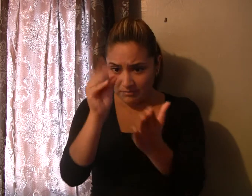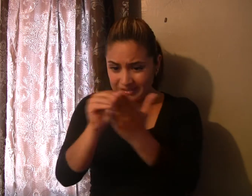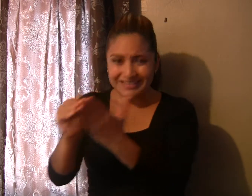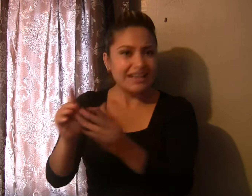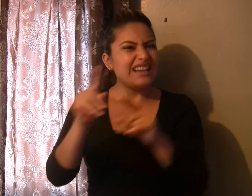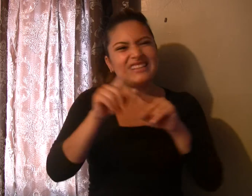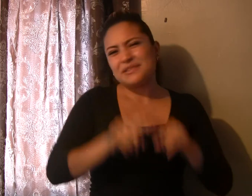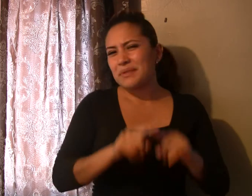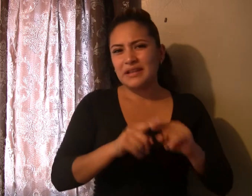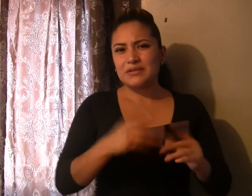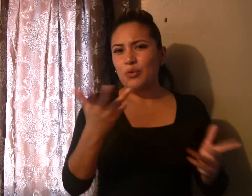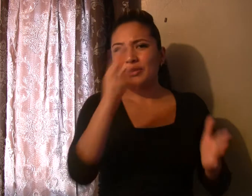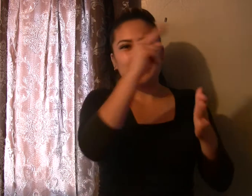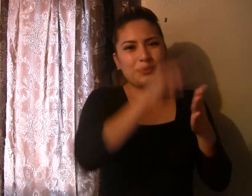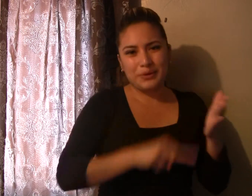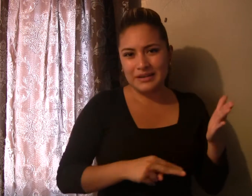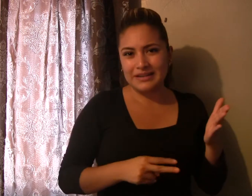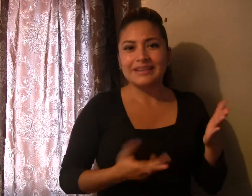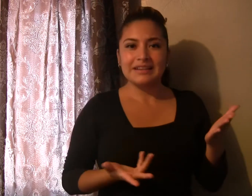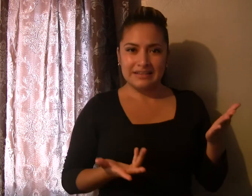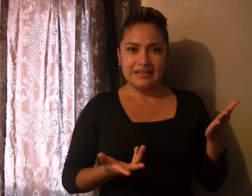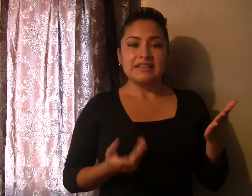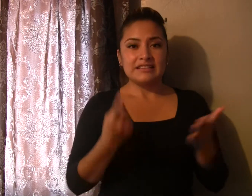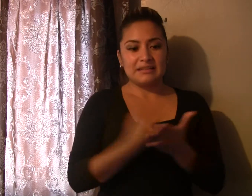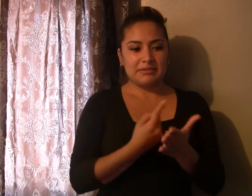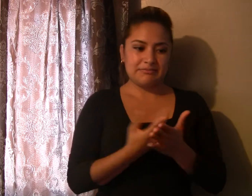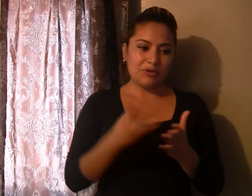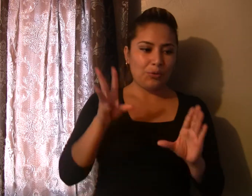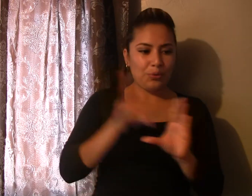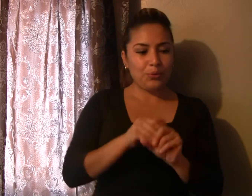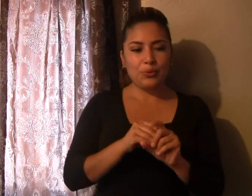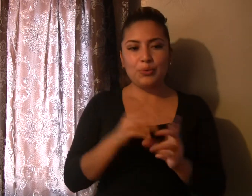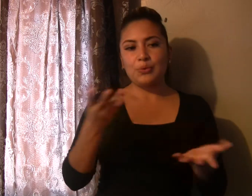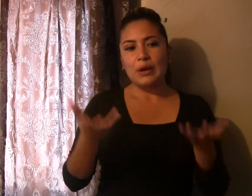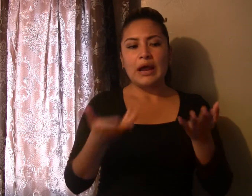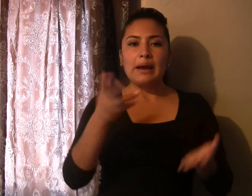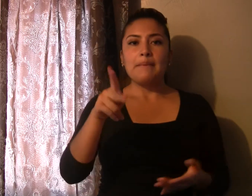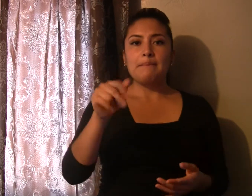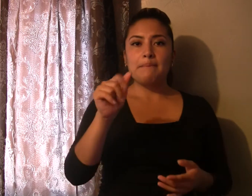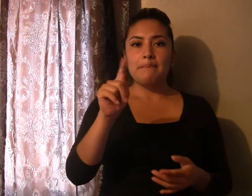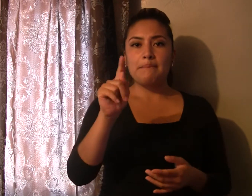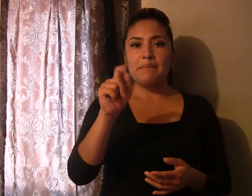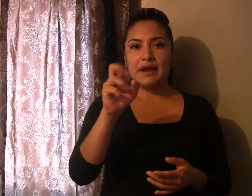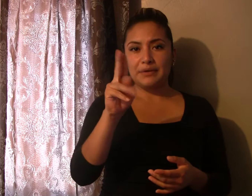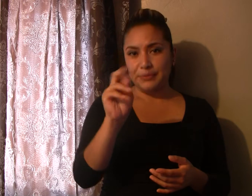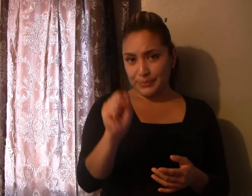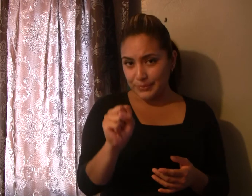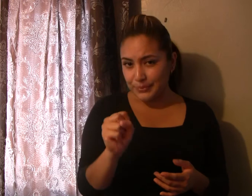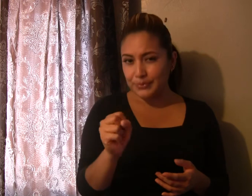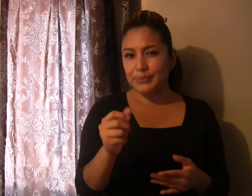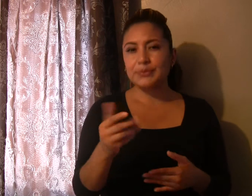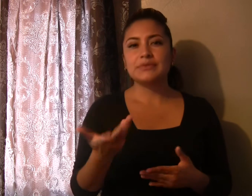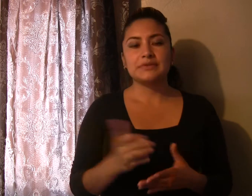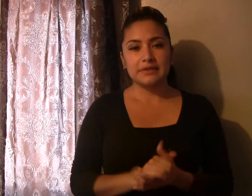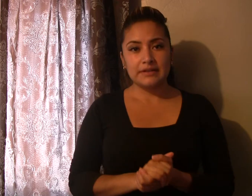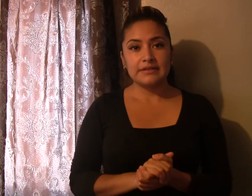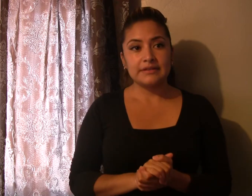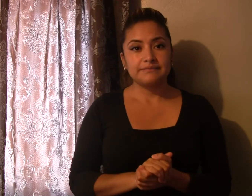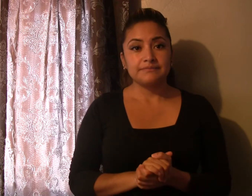doing, and often it's a combination of patterns, which is good for them to see as well. So they draw a concept map, maybe you write a summary, and here they're